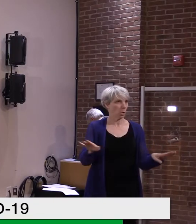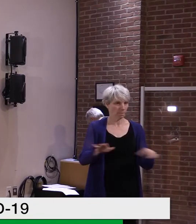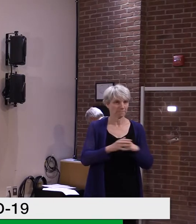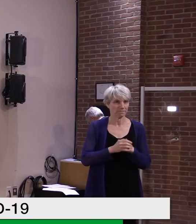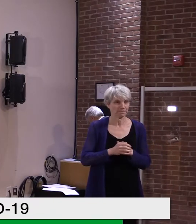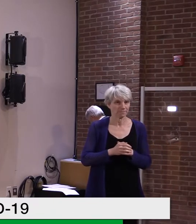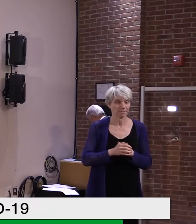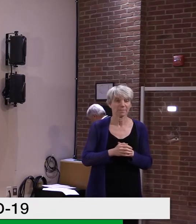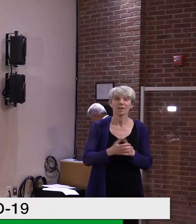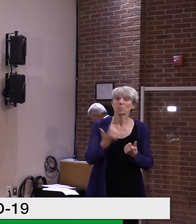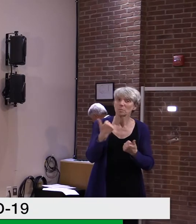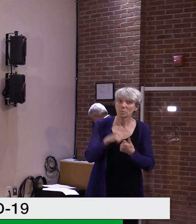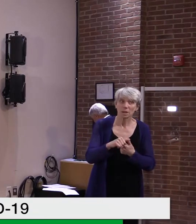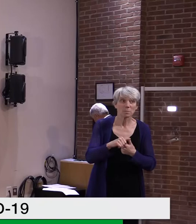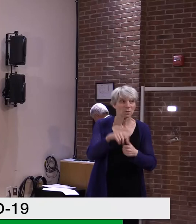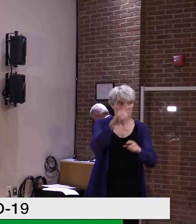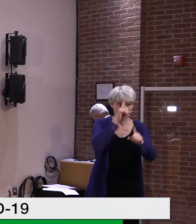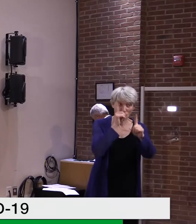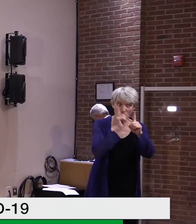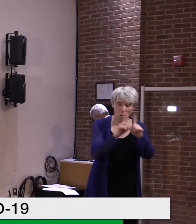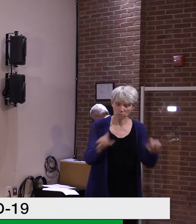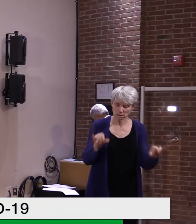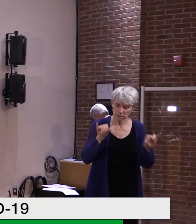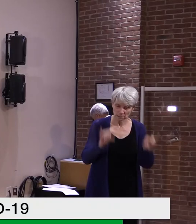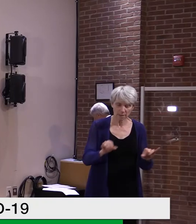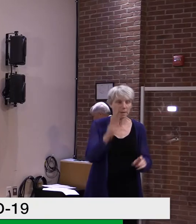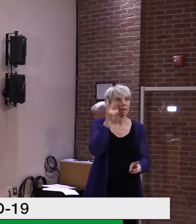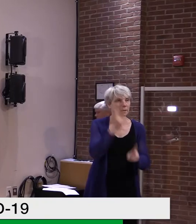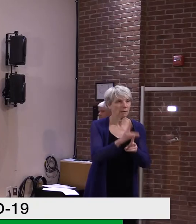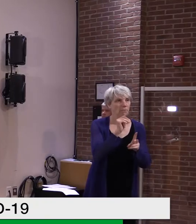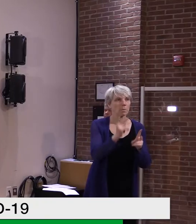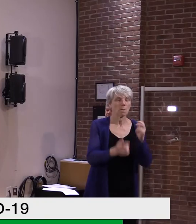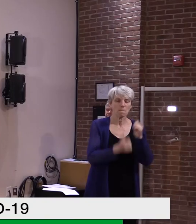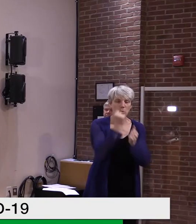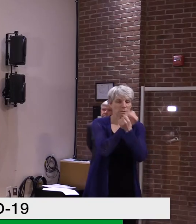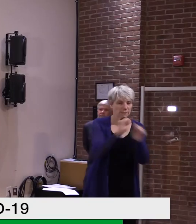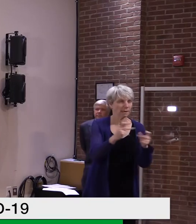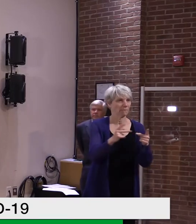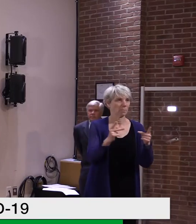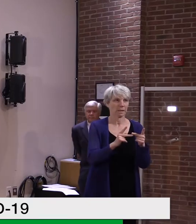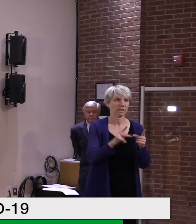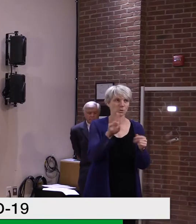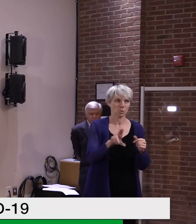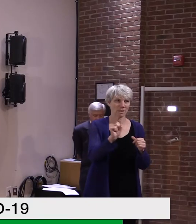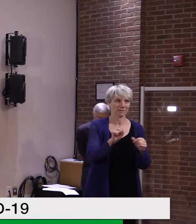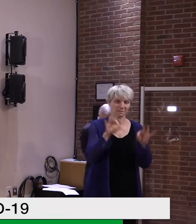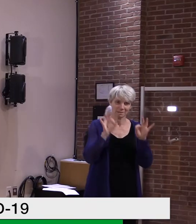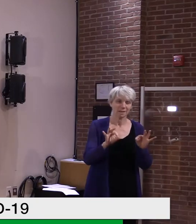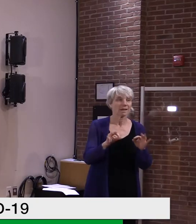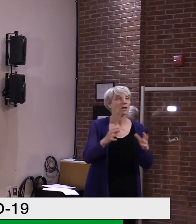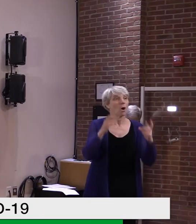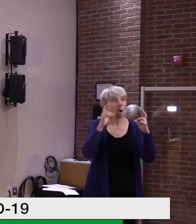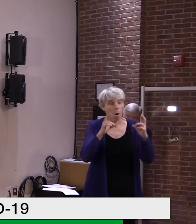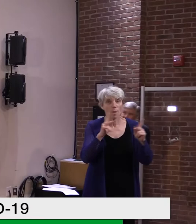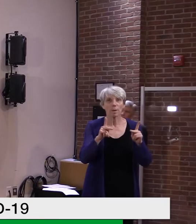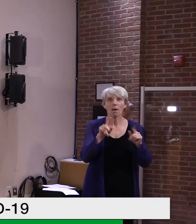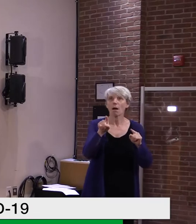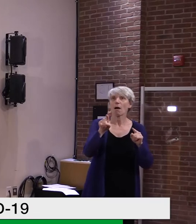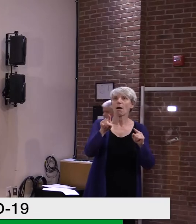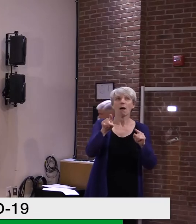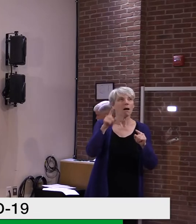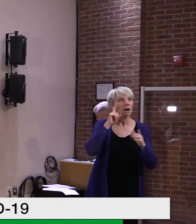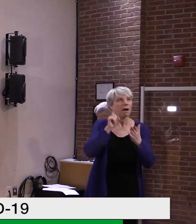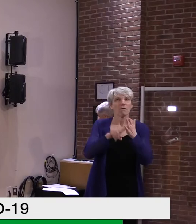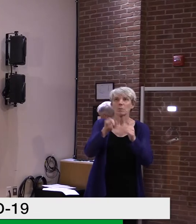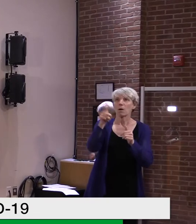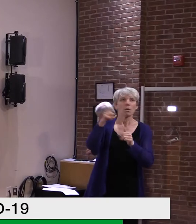to keep Vermont as the safest state to live in, to come to want to live in and work in and